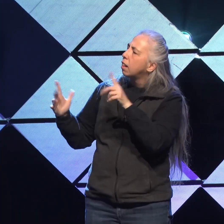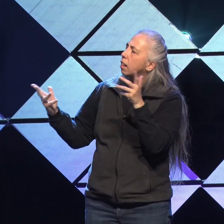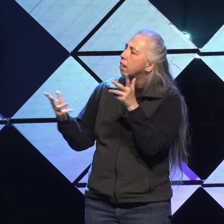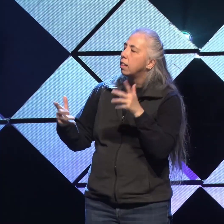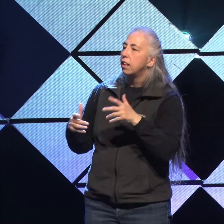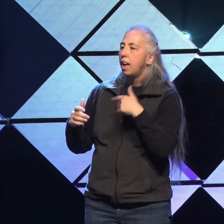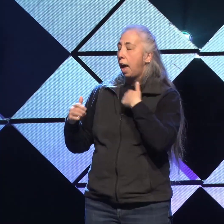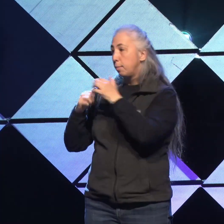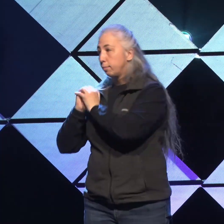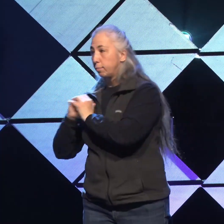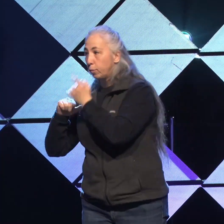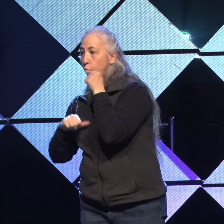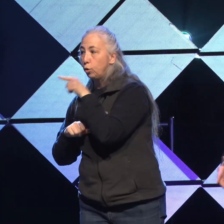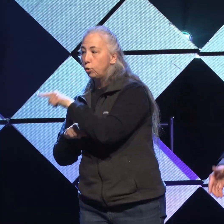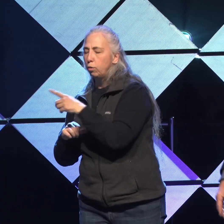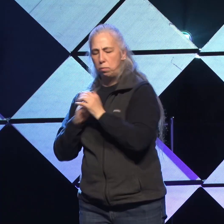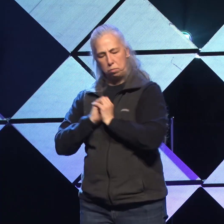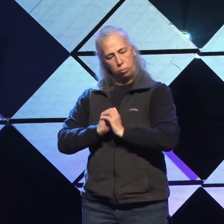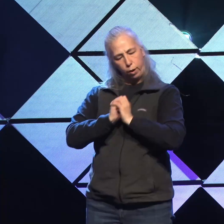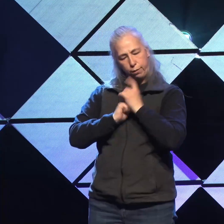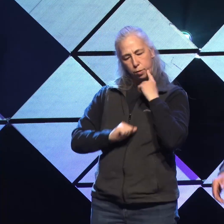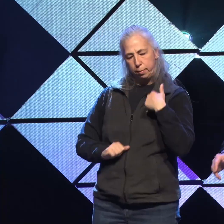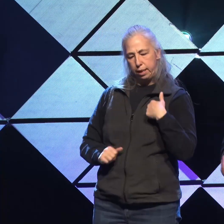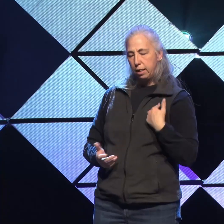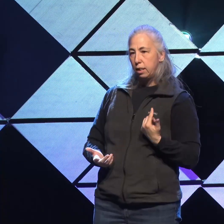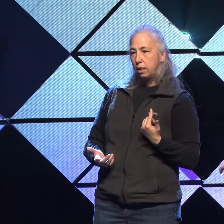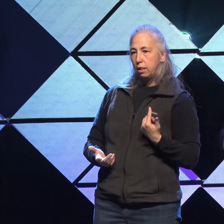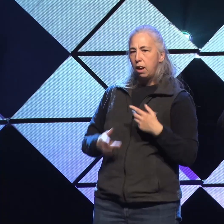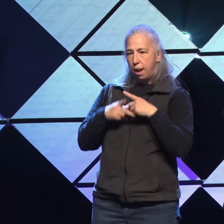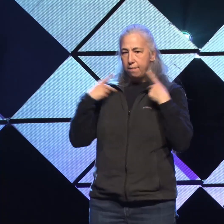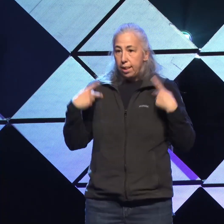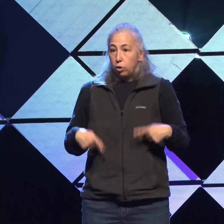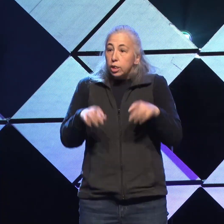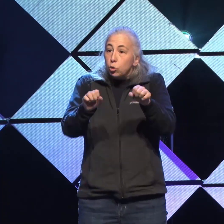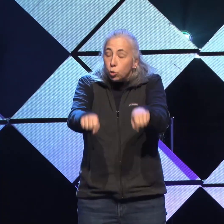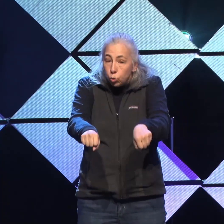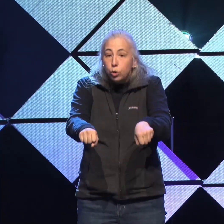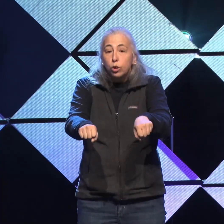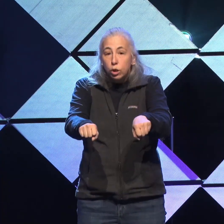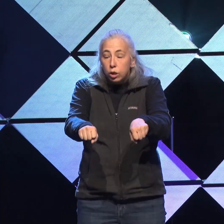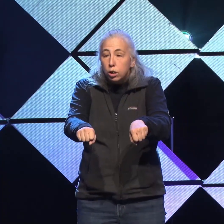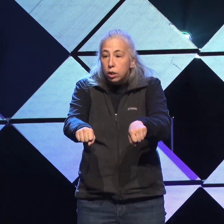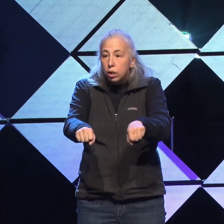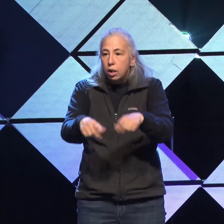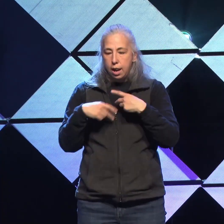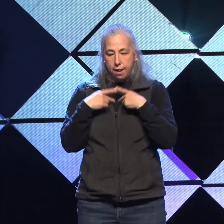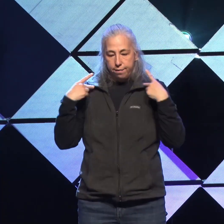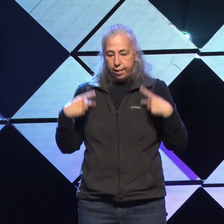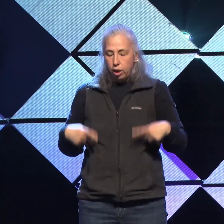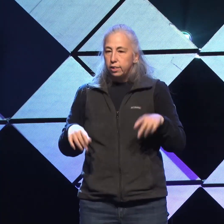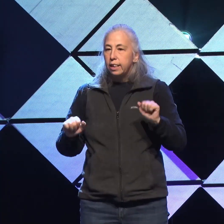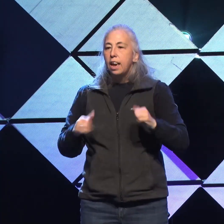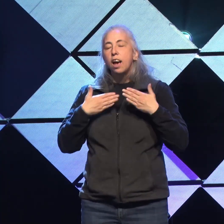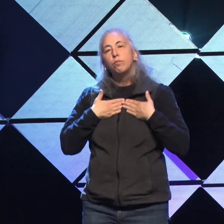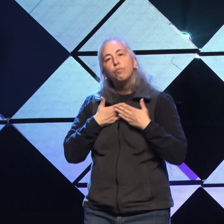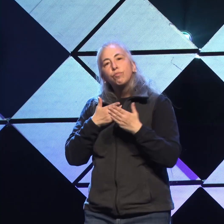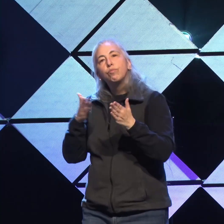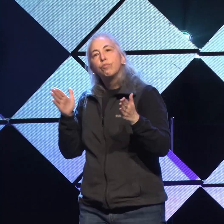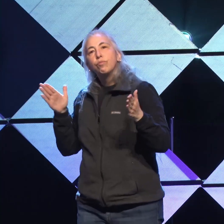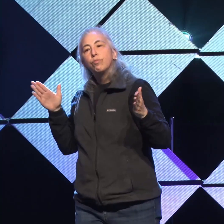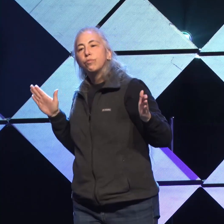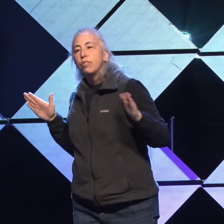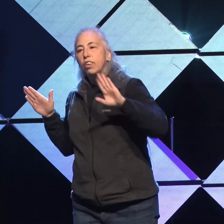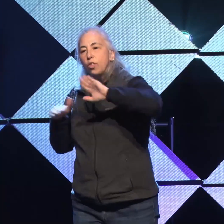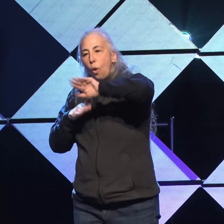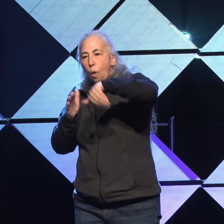you. I mean, the Pharisee could have done that. He would have opened the door to everybody's heart, to the tax collector